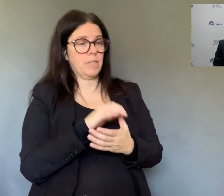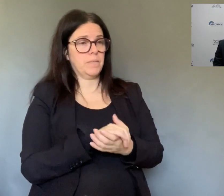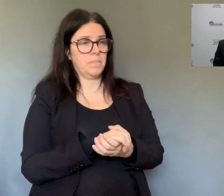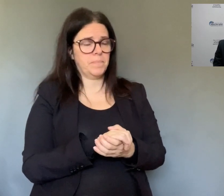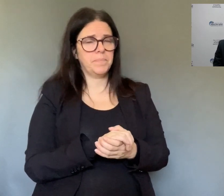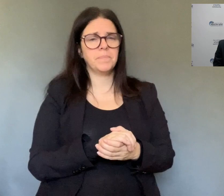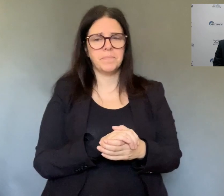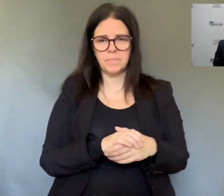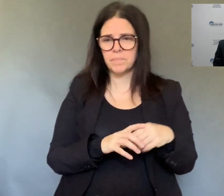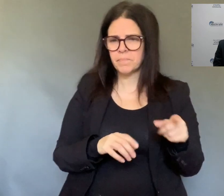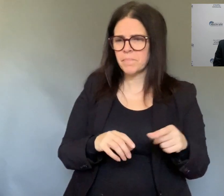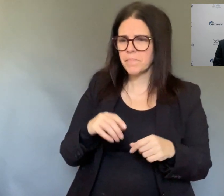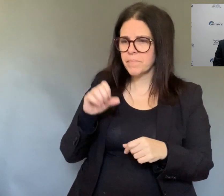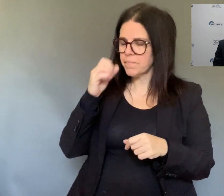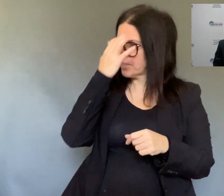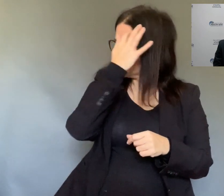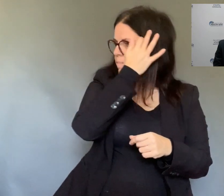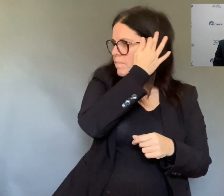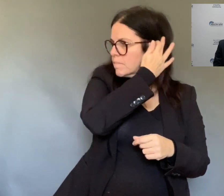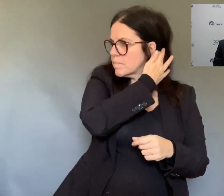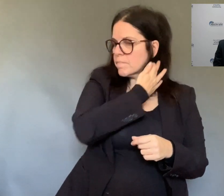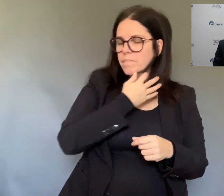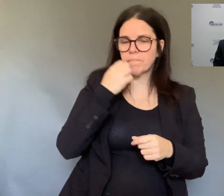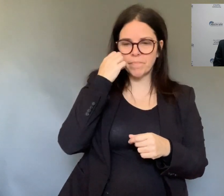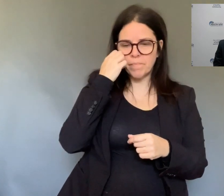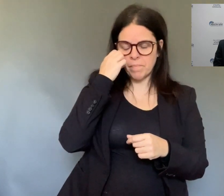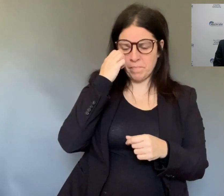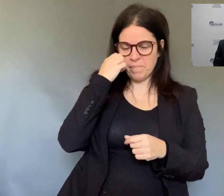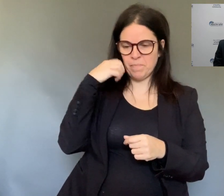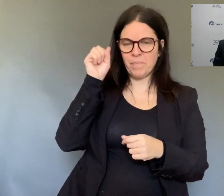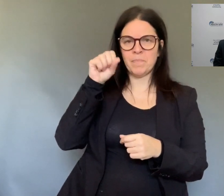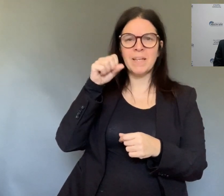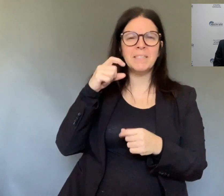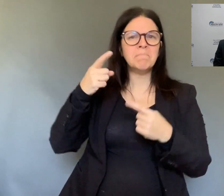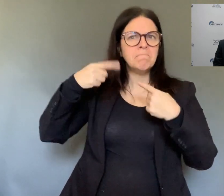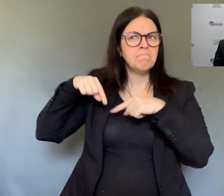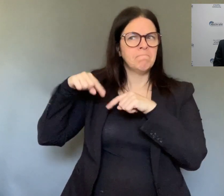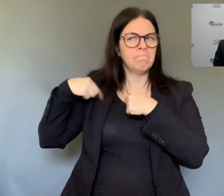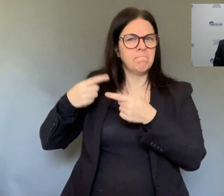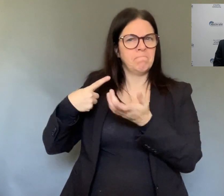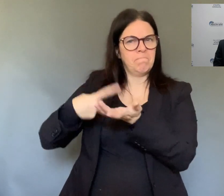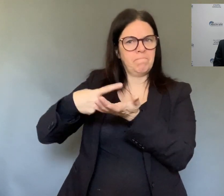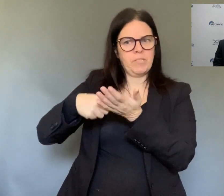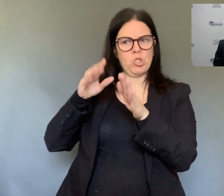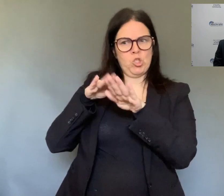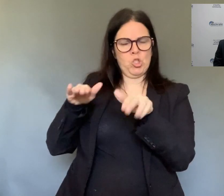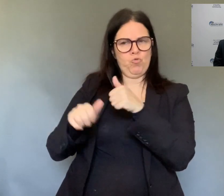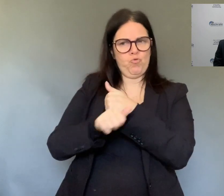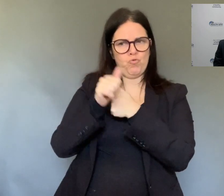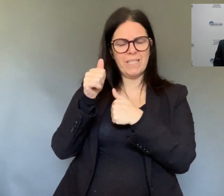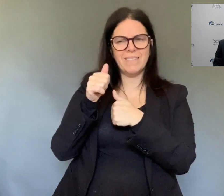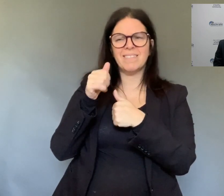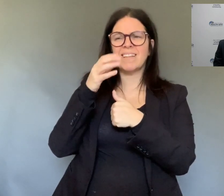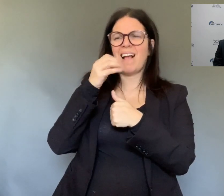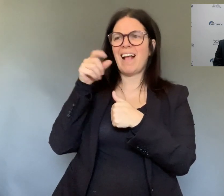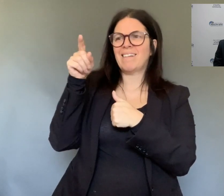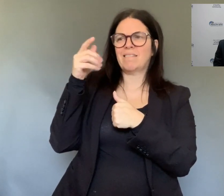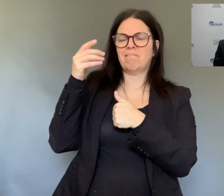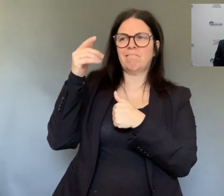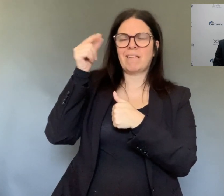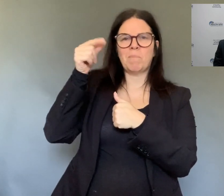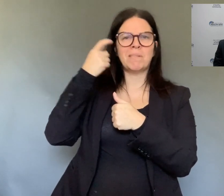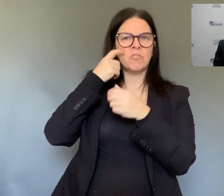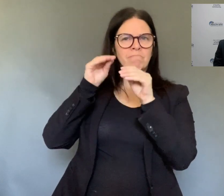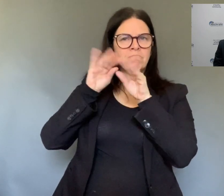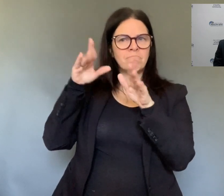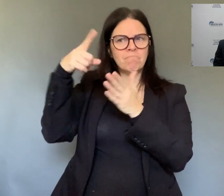a statement this morning in reference to the Kawasaki syndrome and whether there's a link with COVID. What can you say about that, and how much at risk